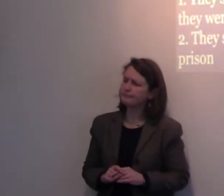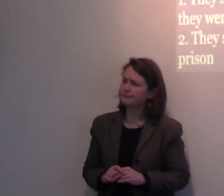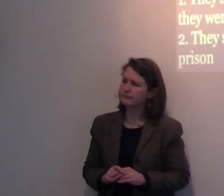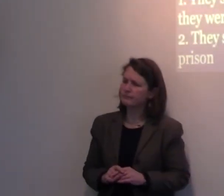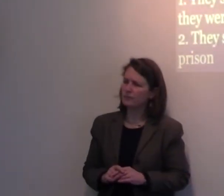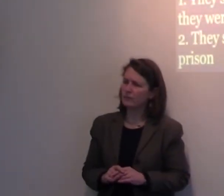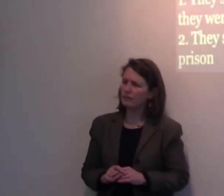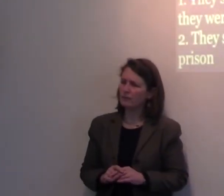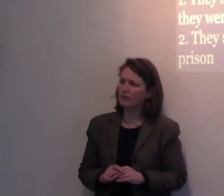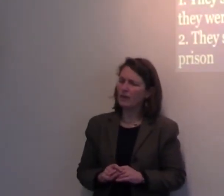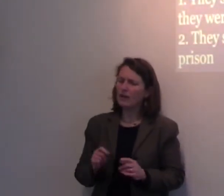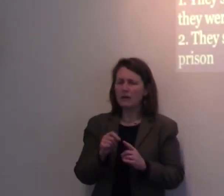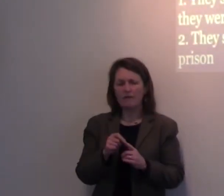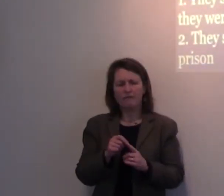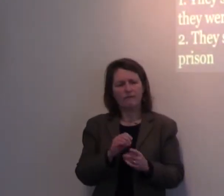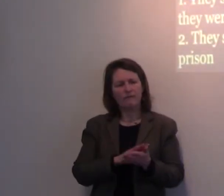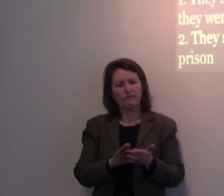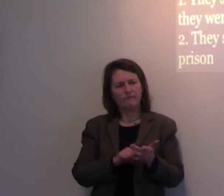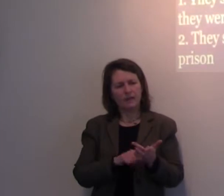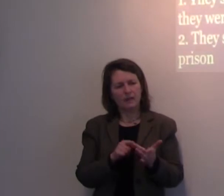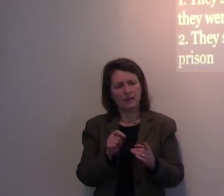How had the Philippian people helped Paul?